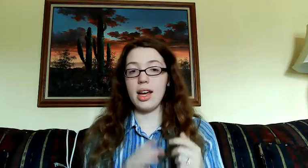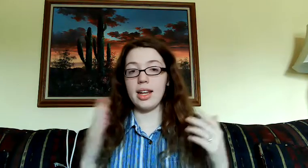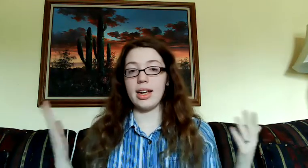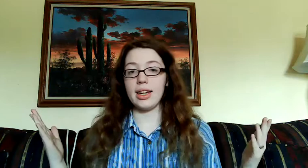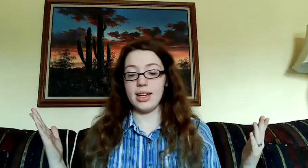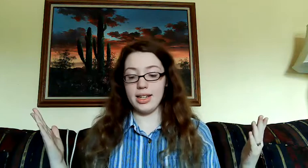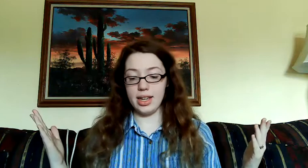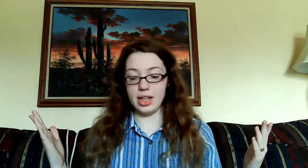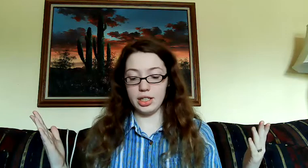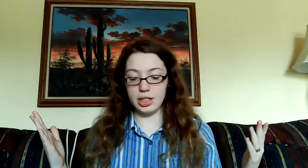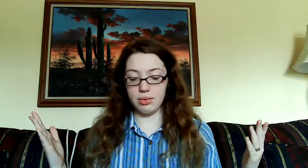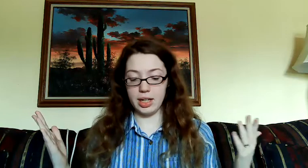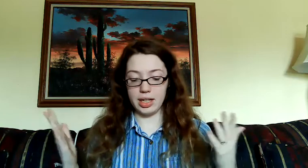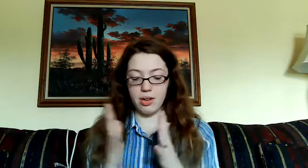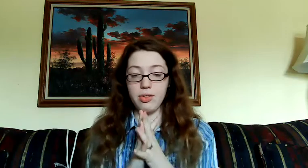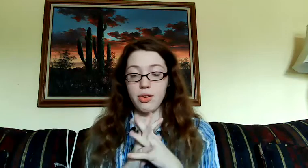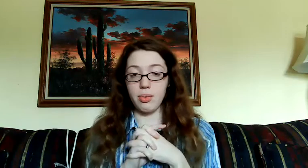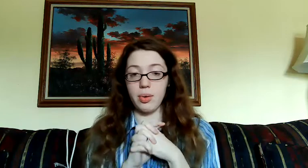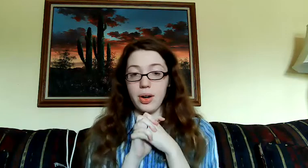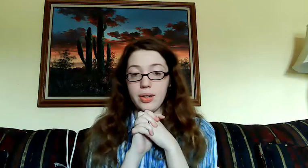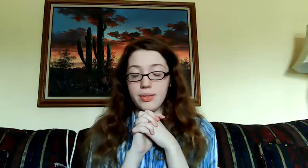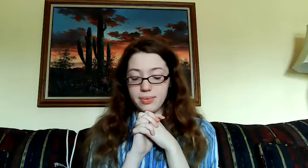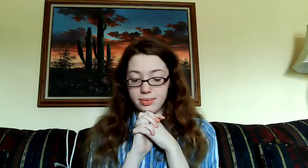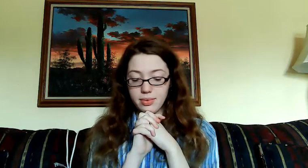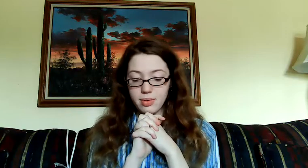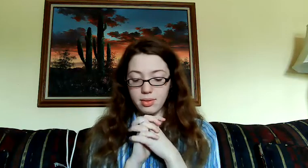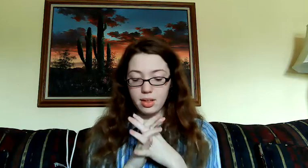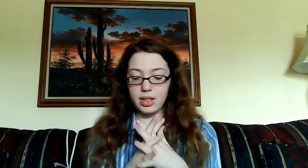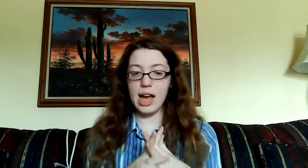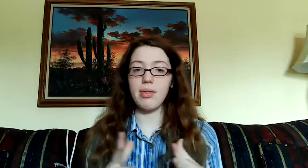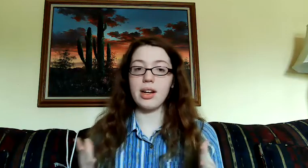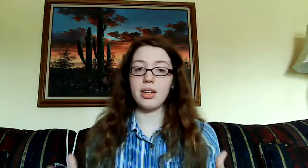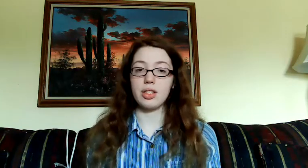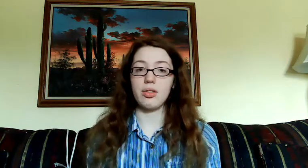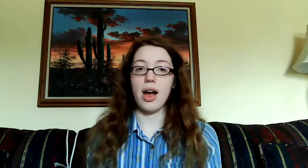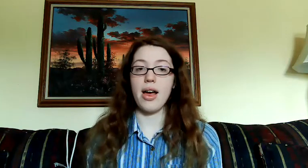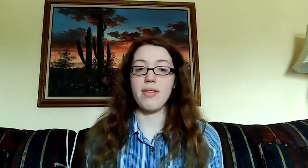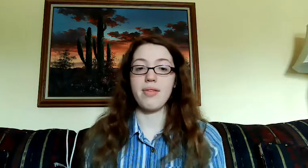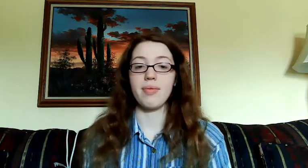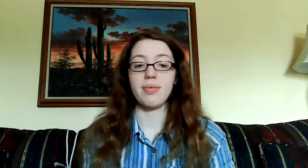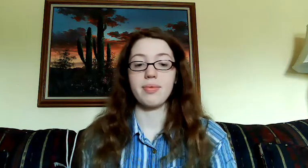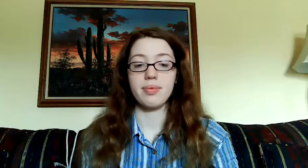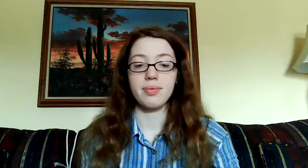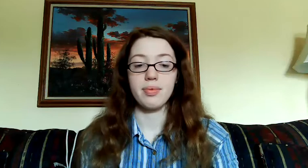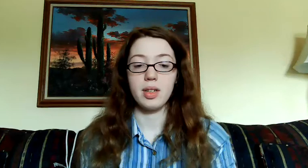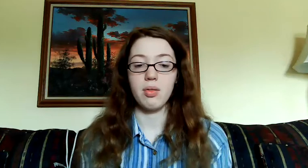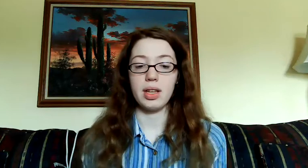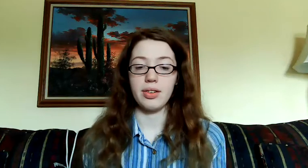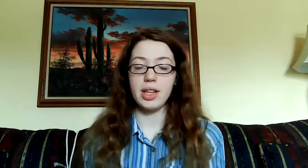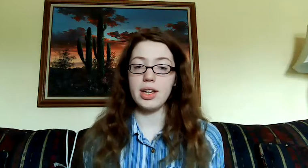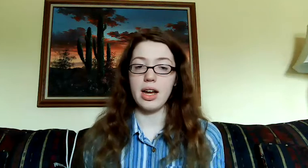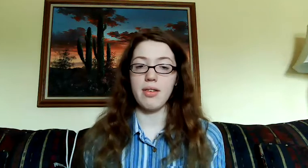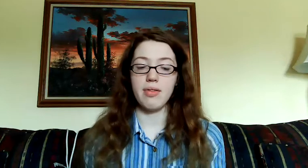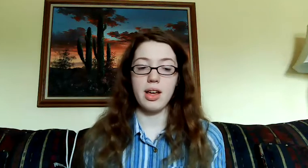in English, when they don't know the word, they have a way to describe what they're thinking of, and